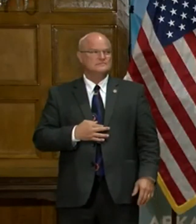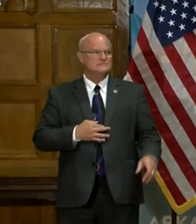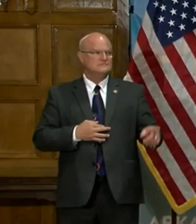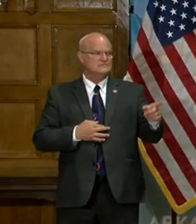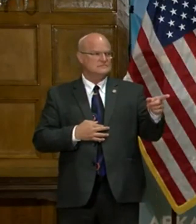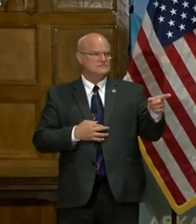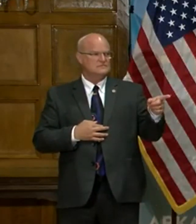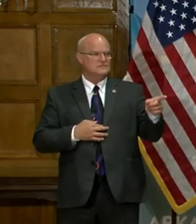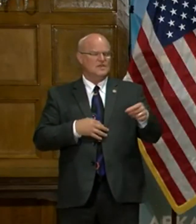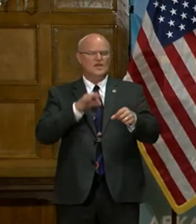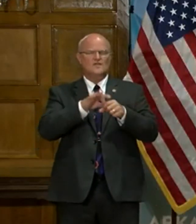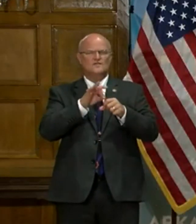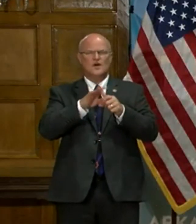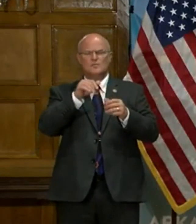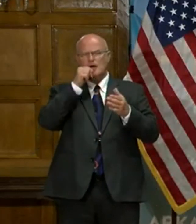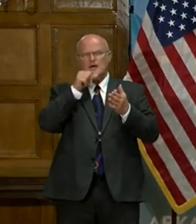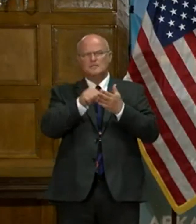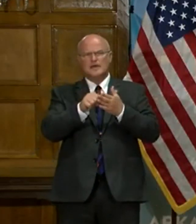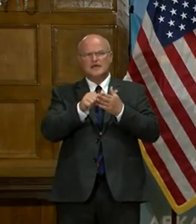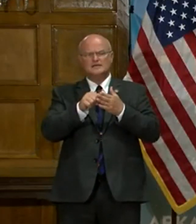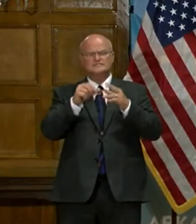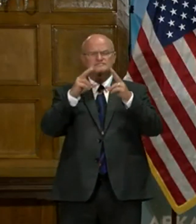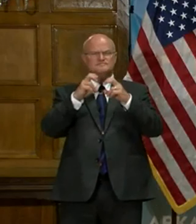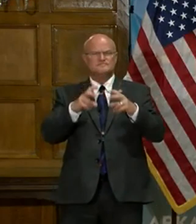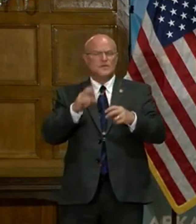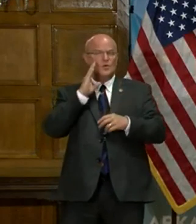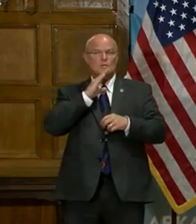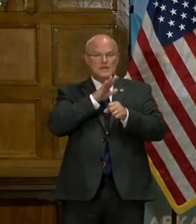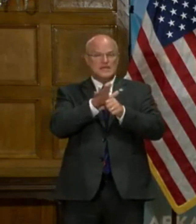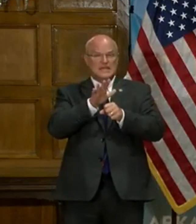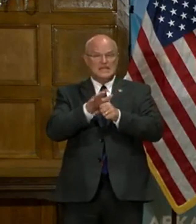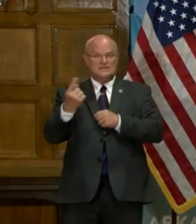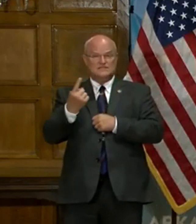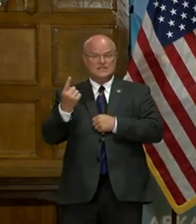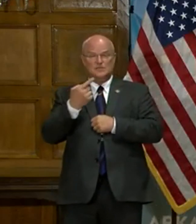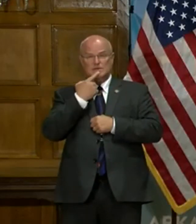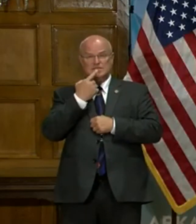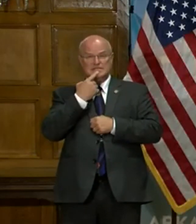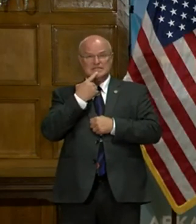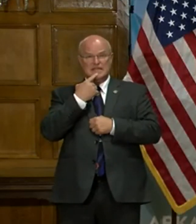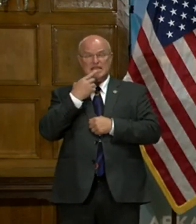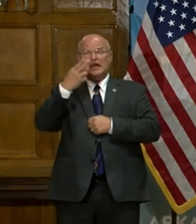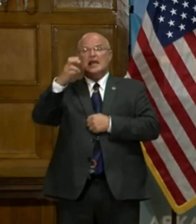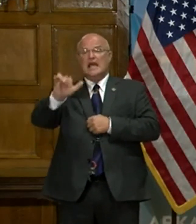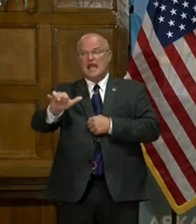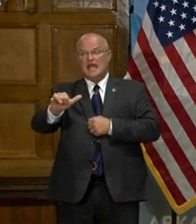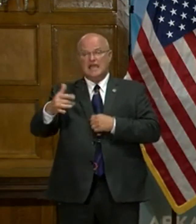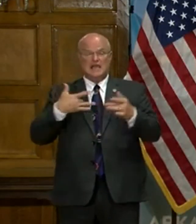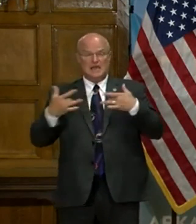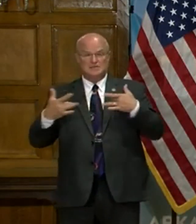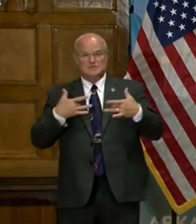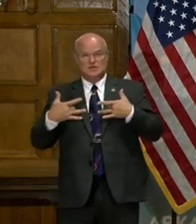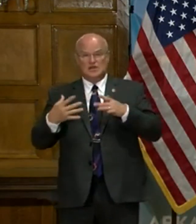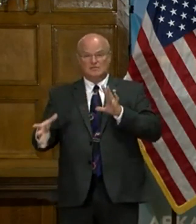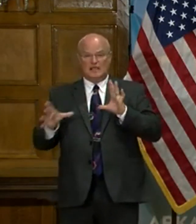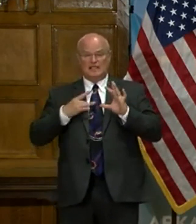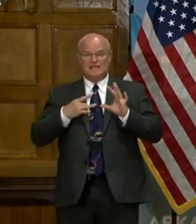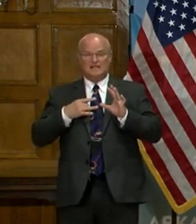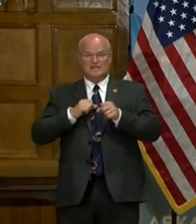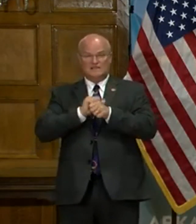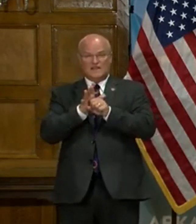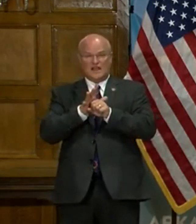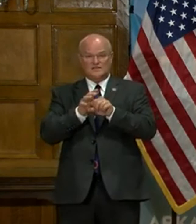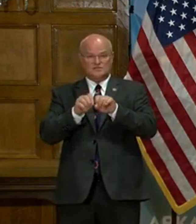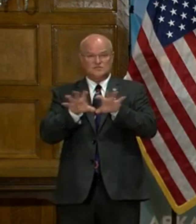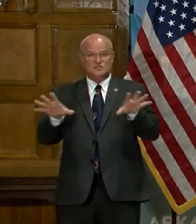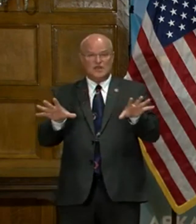Vote by mail thing, I just want to clarify the analysis. It'll be enough for someone to just say, hey, I'm concerned that I might contract the virus or spread